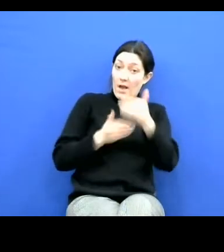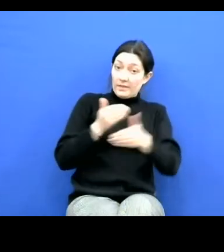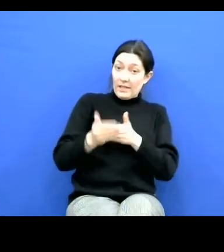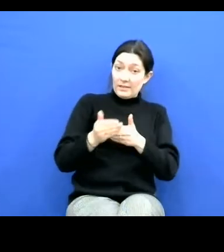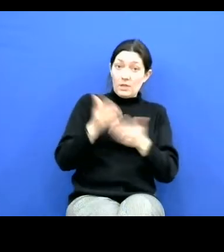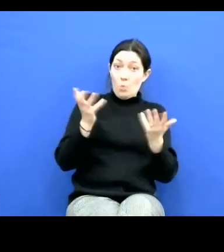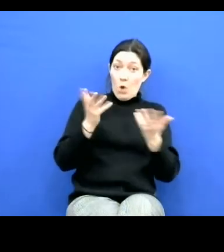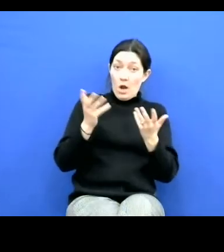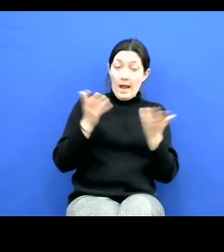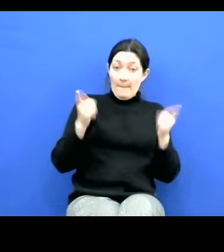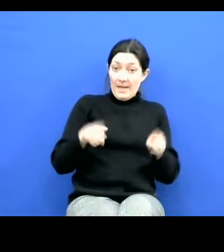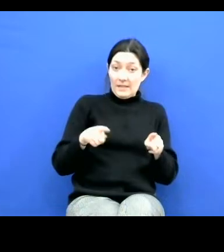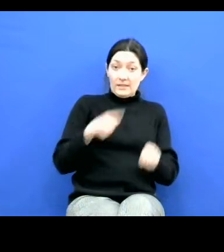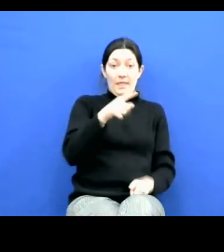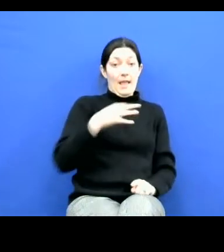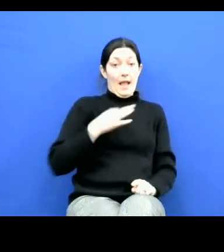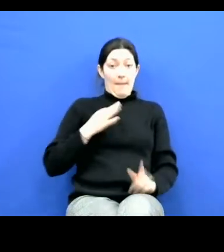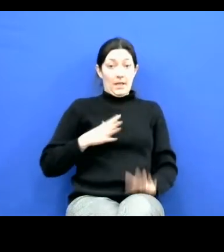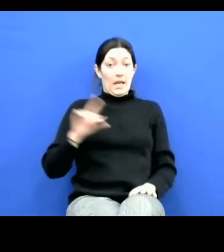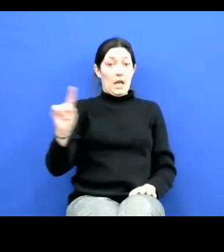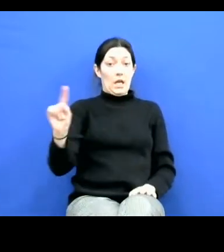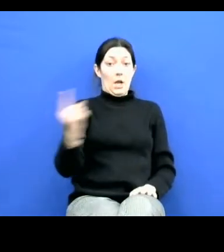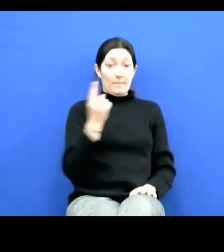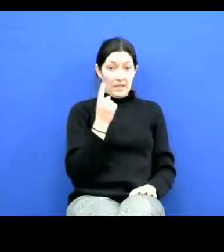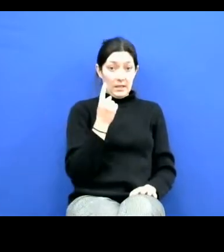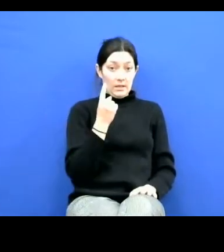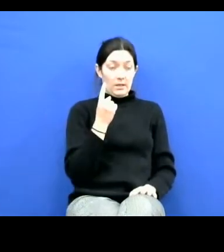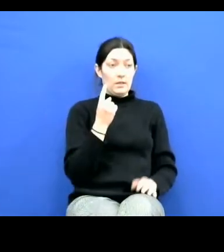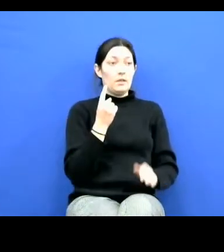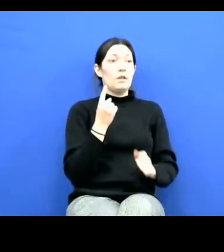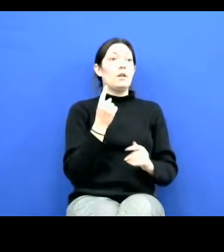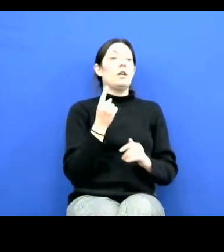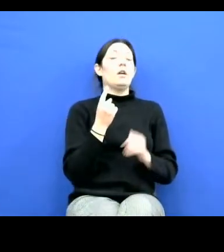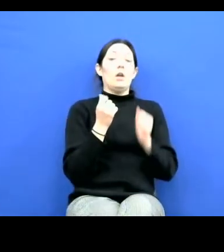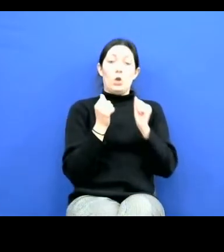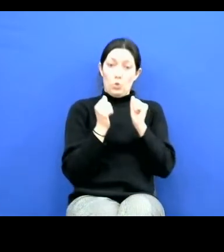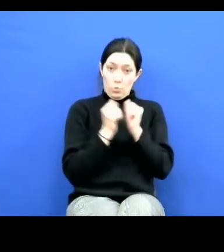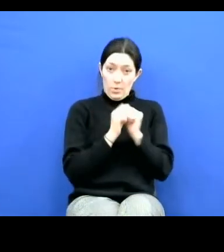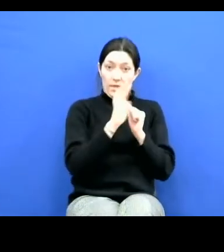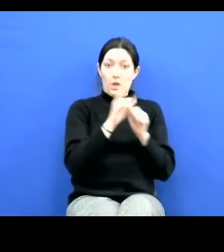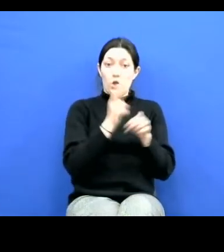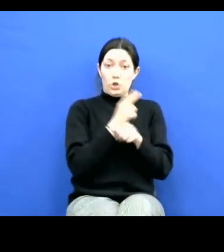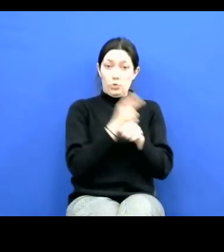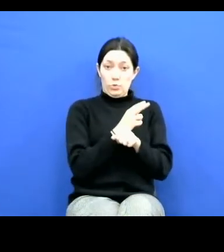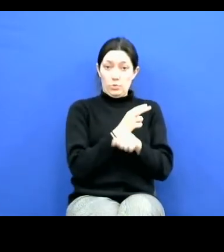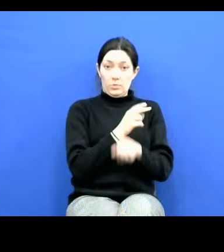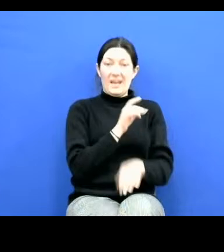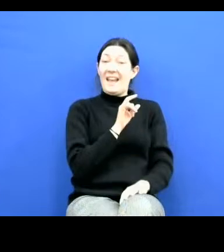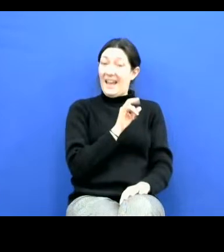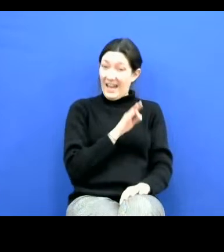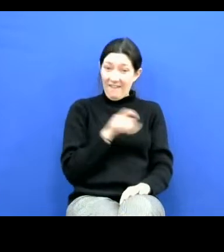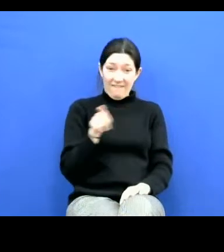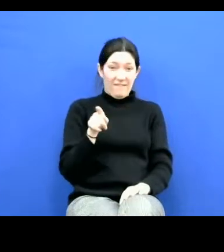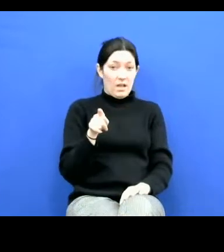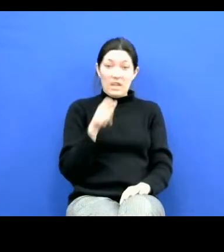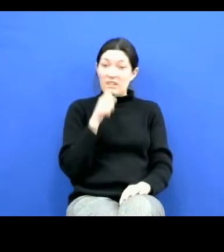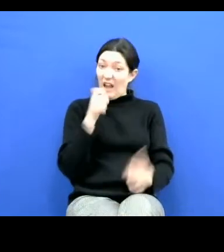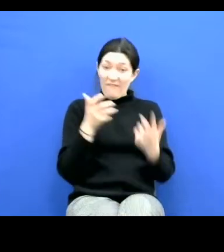comes in with if it's not a legitimate use, then it immediately is rejected. This is a legitimate